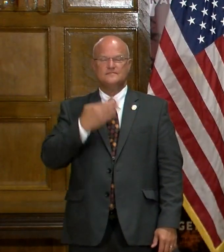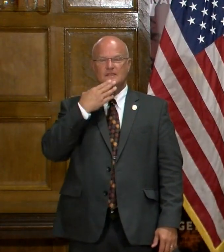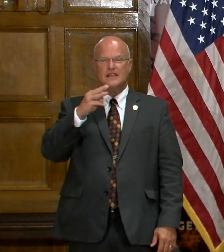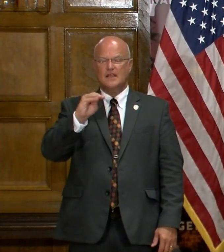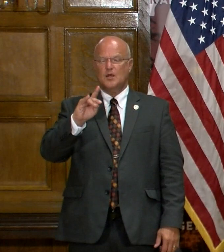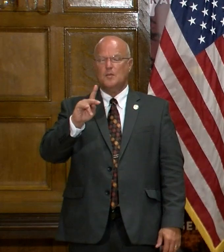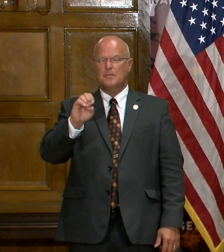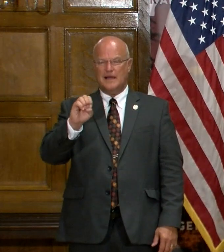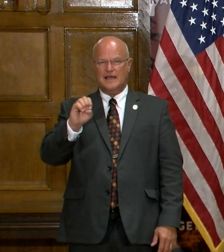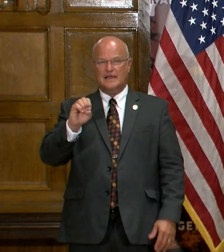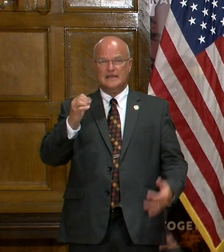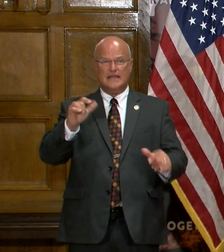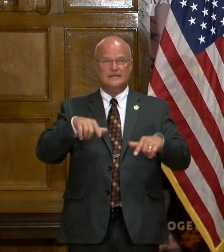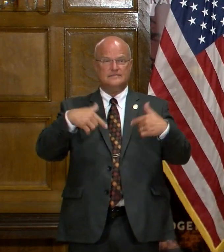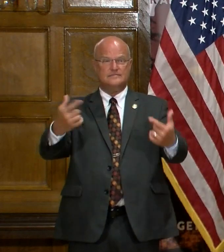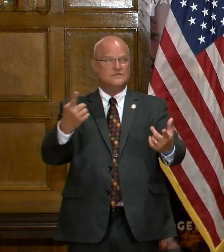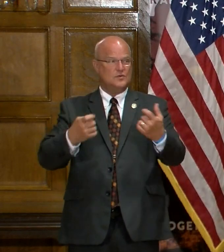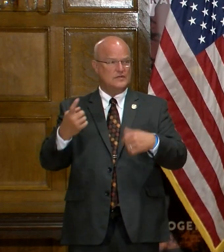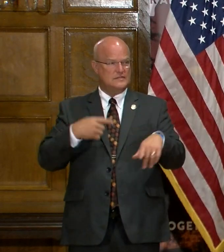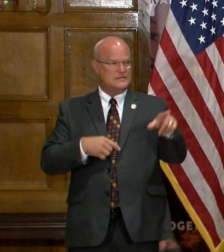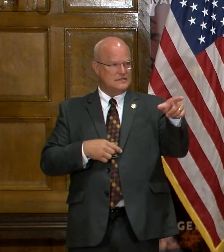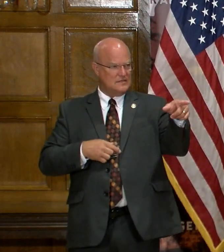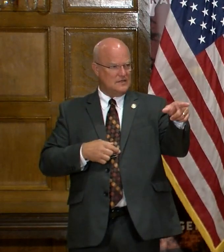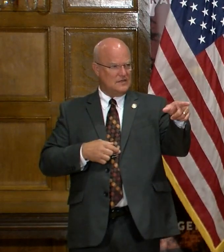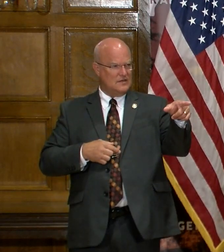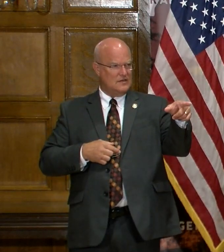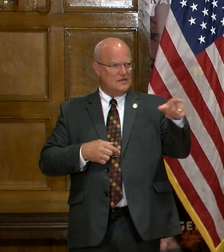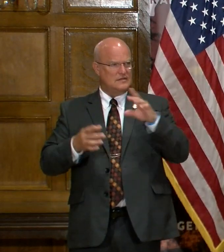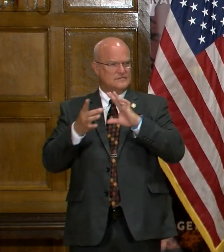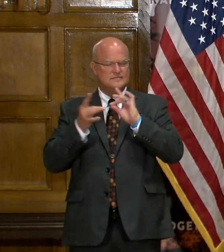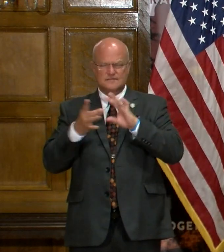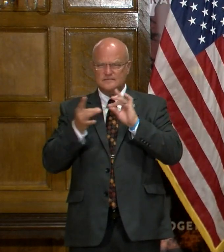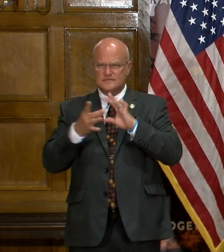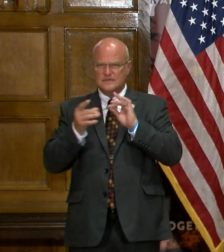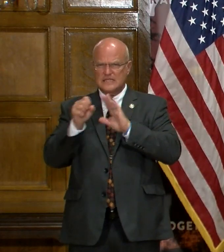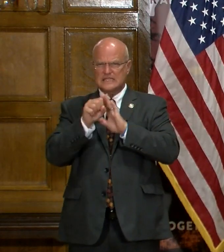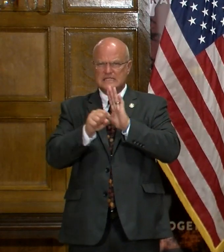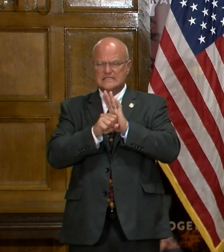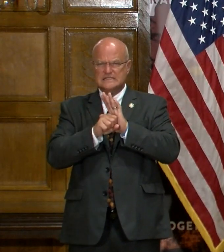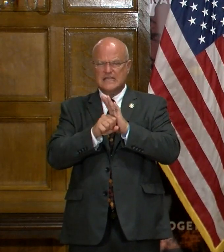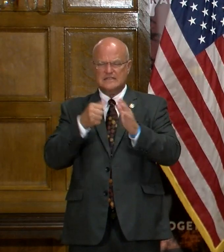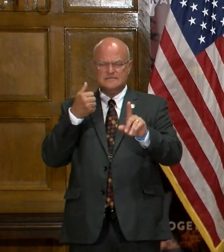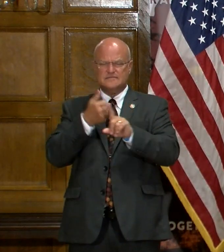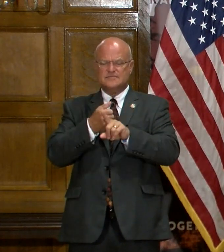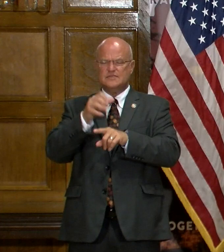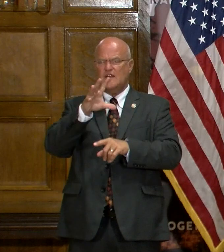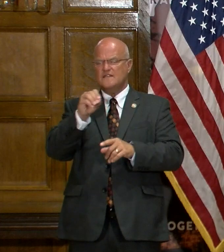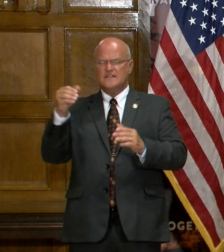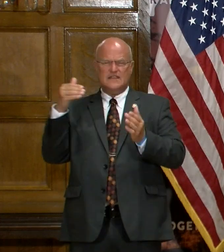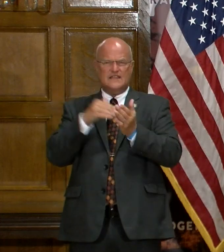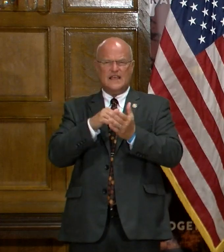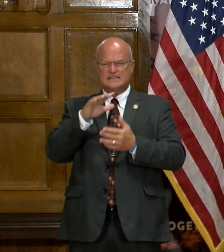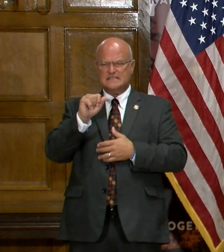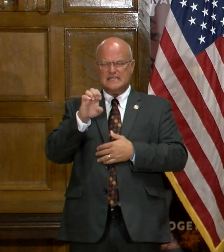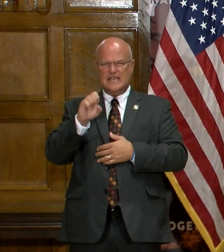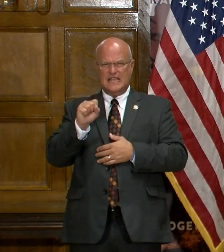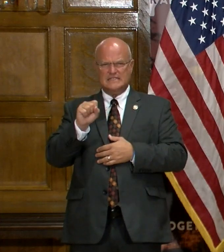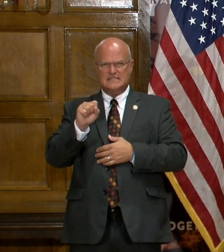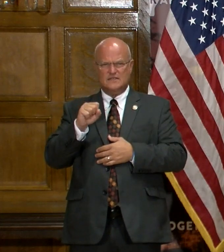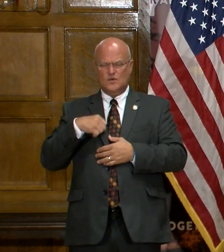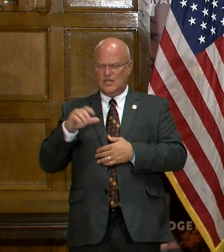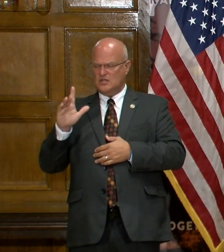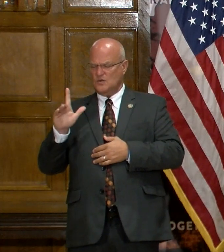Thank you, Mike. With that, we'll take any questions. Governor, can you remark on the state hitting 50,000 cases? Just for some context, we